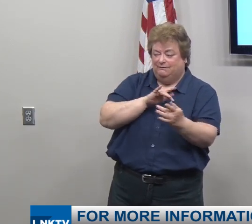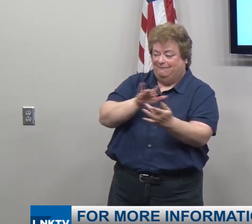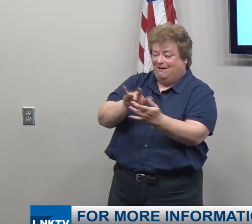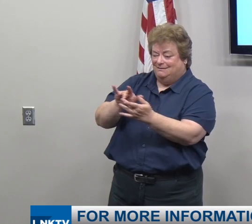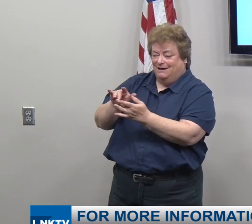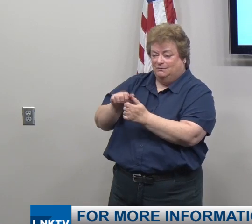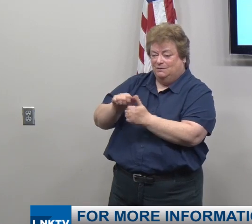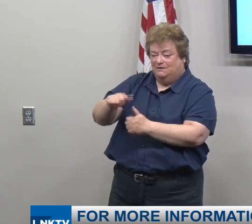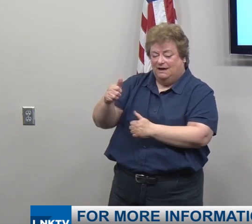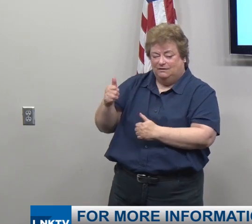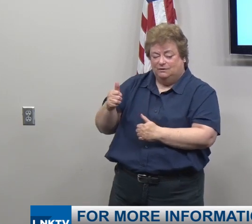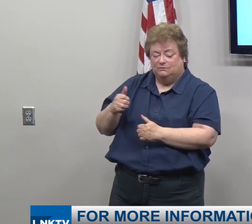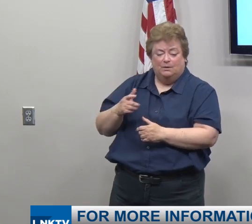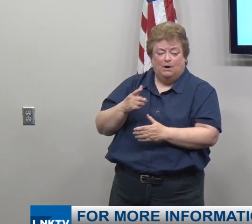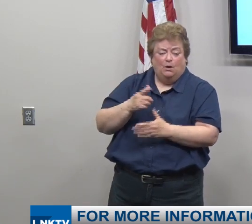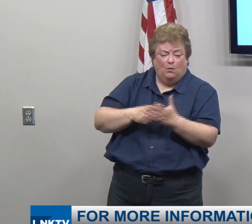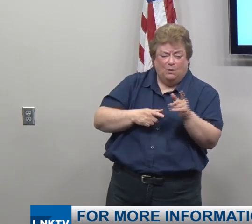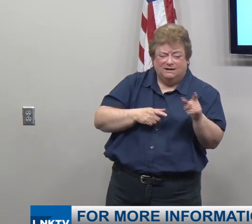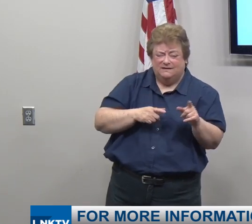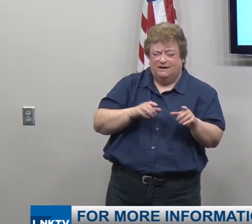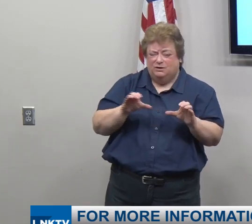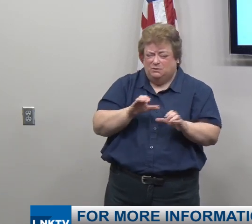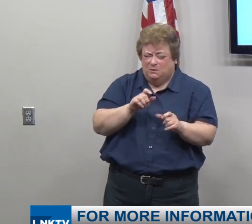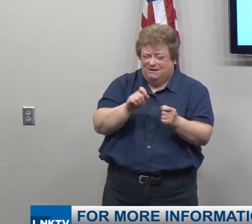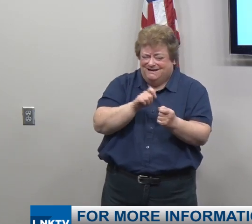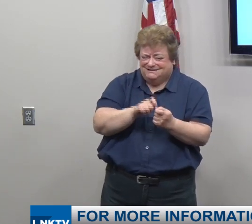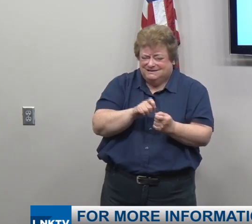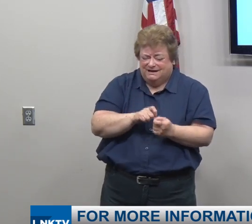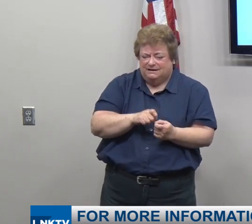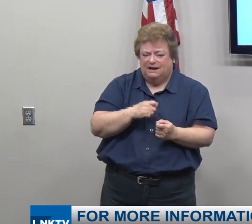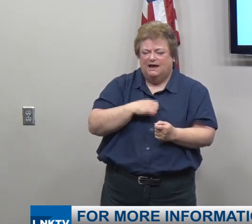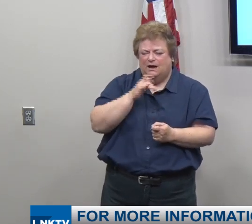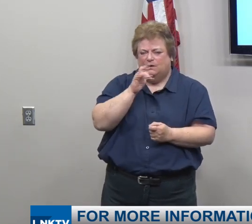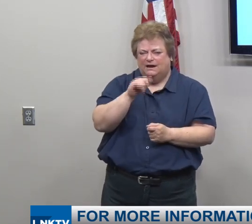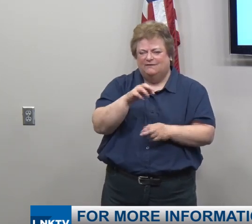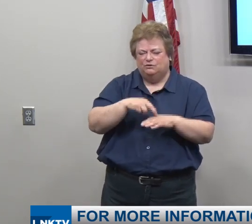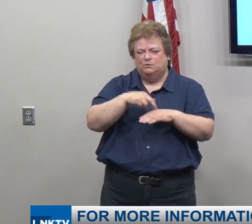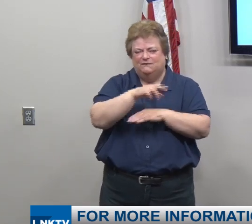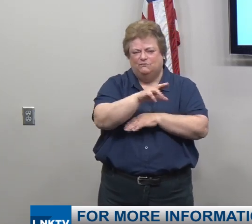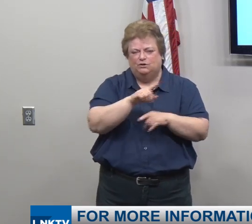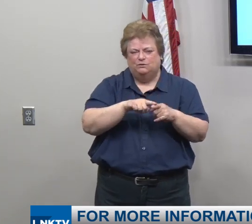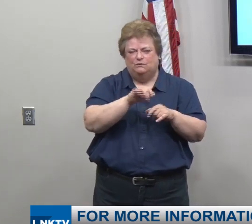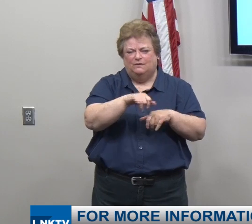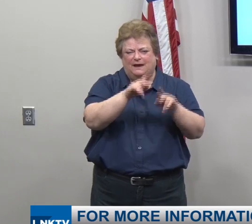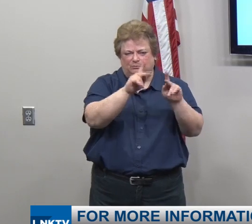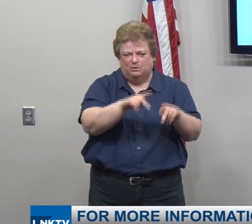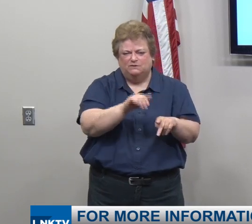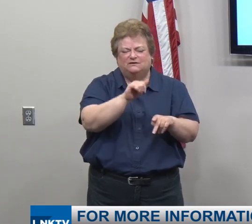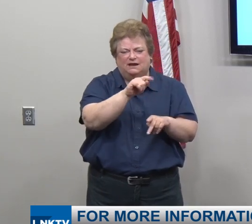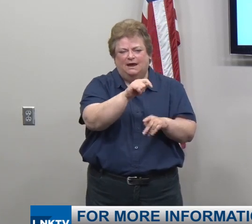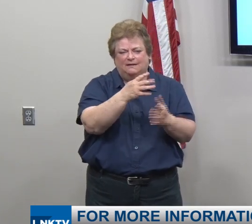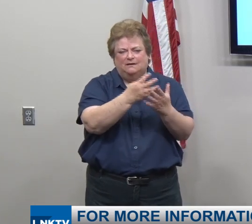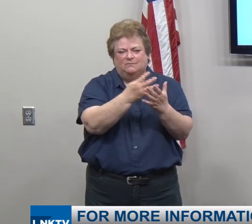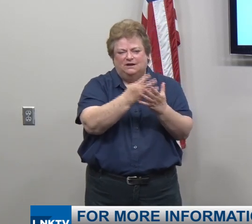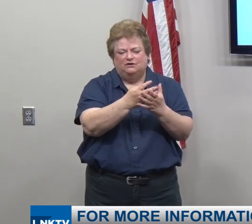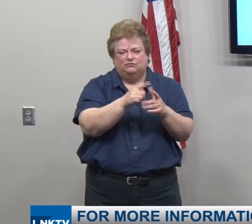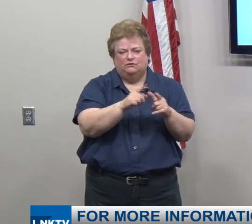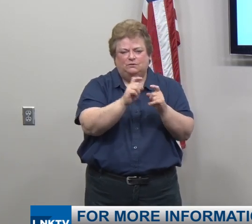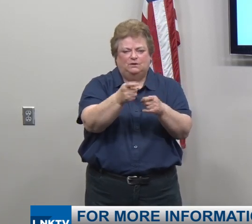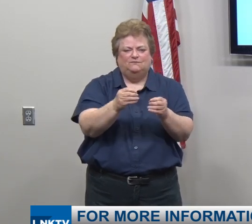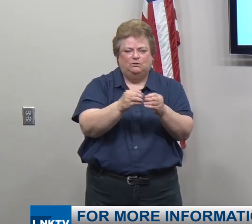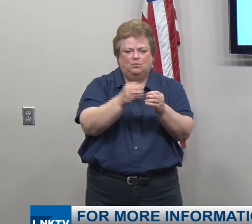those measures are, I'd have to refer you to the contact at the state to give you more